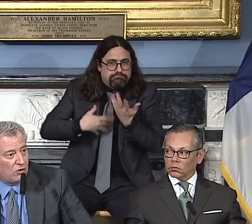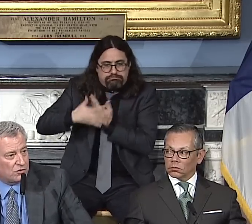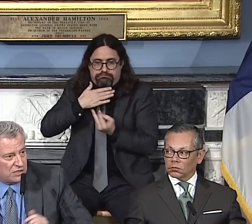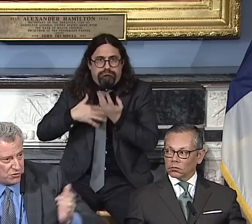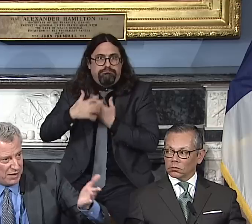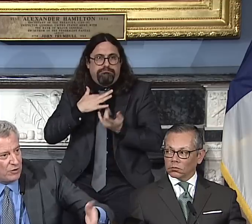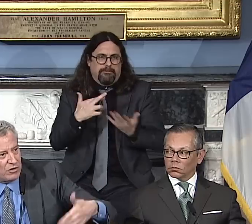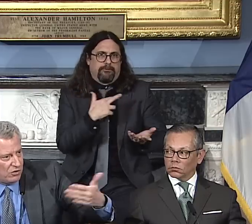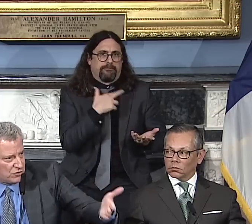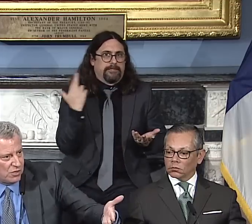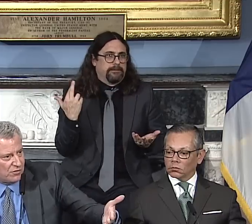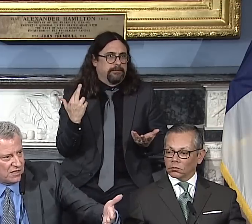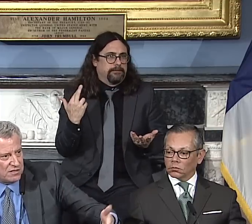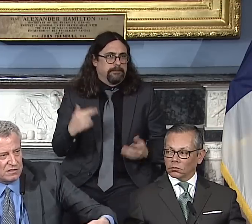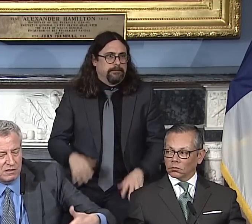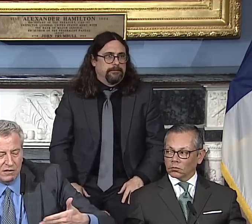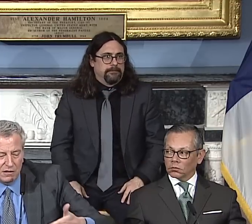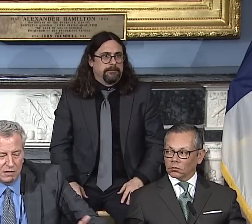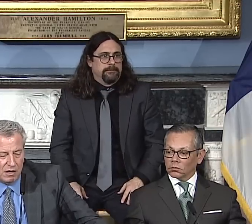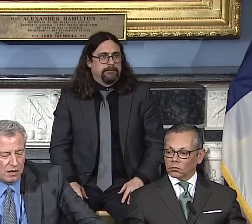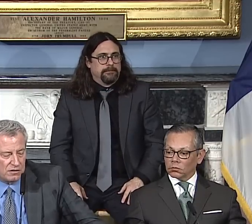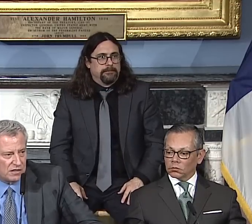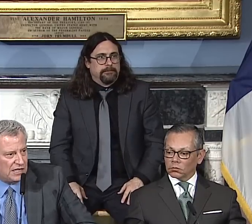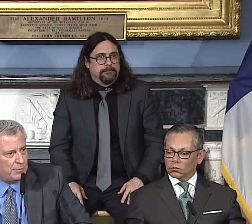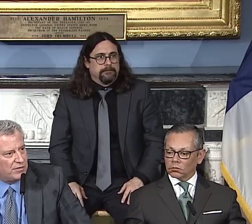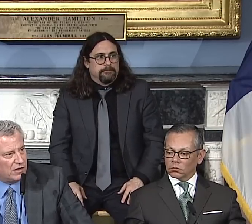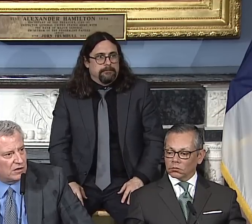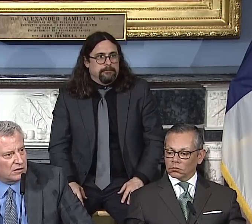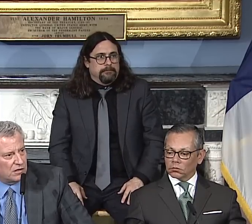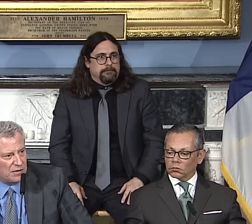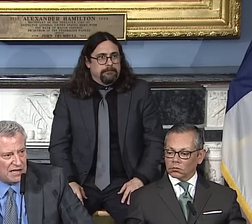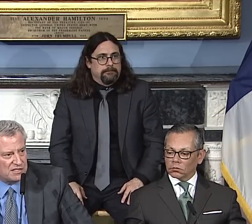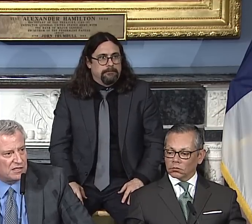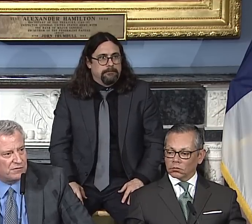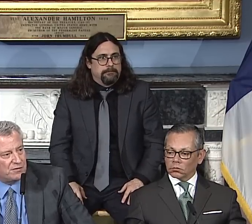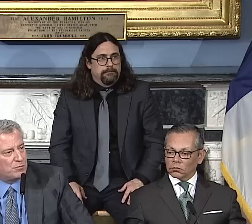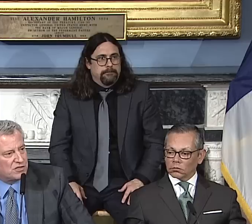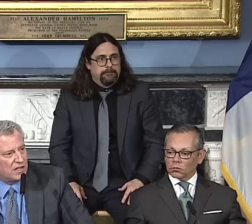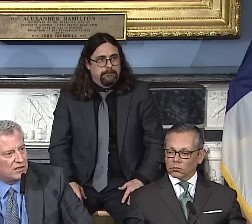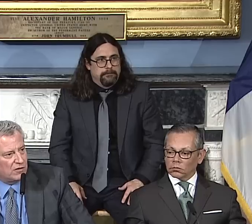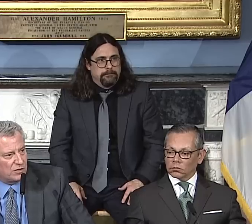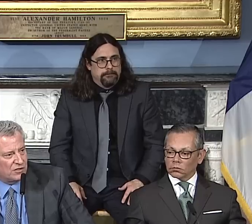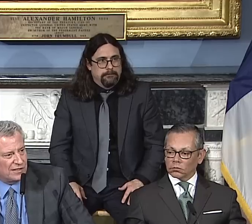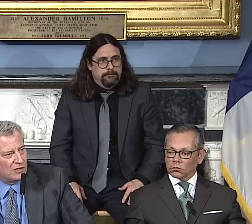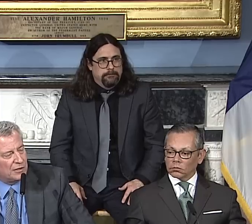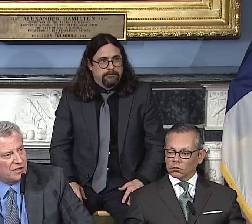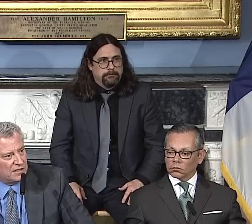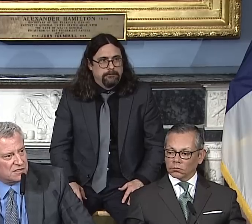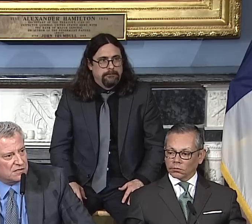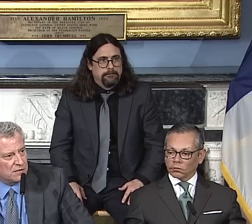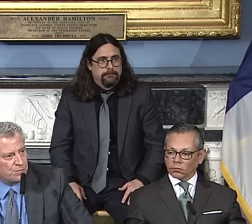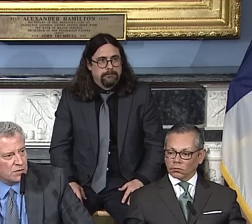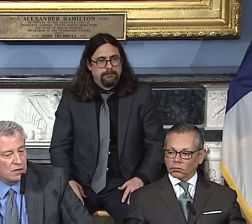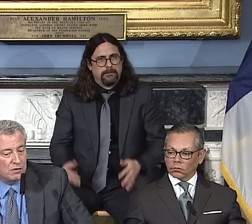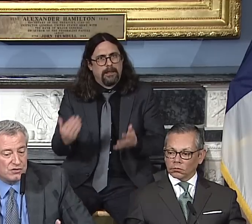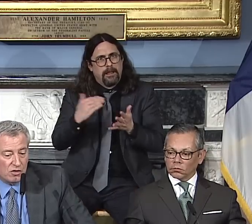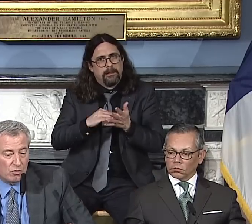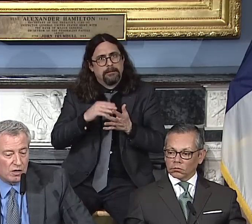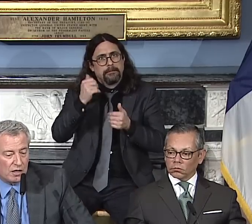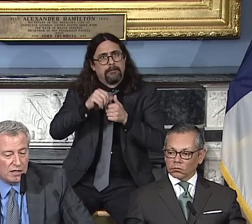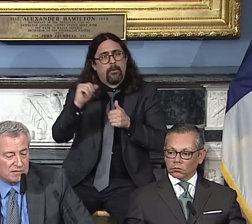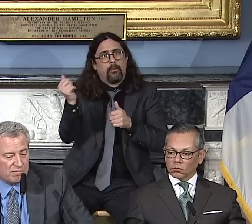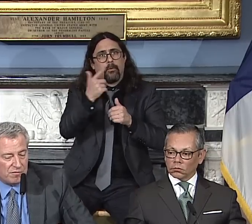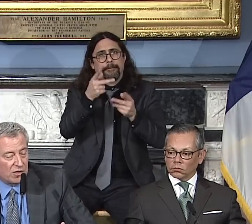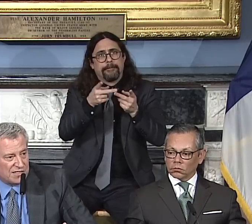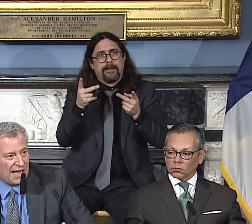those halls, those banquet halls, or wherever it is, to keep their capacity to 50% of what their legal limit is.